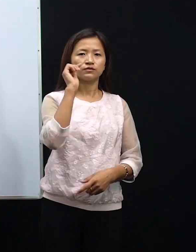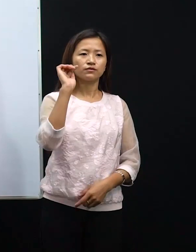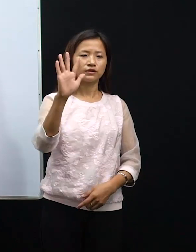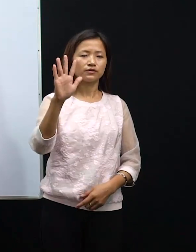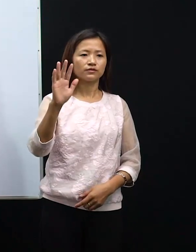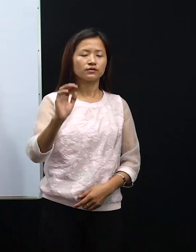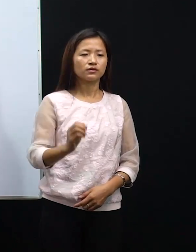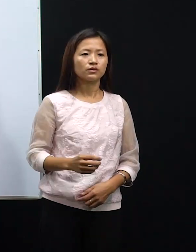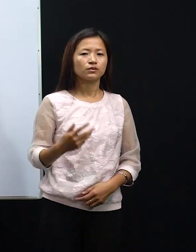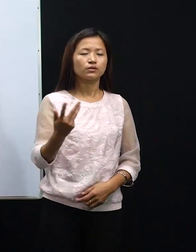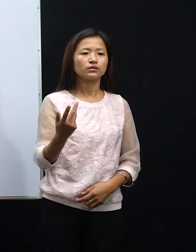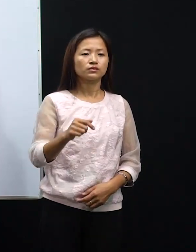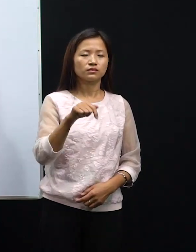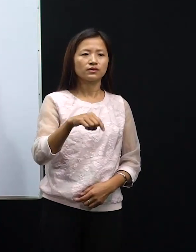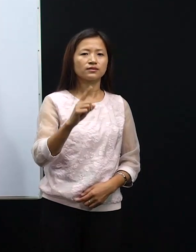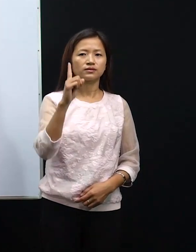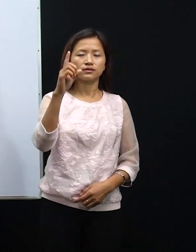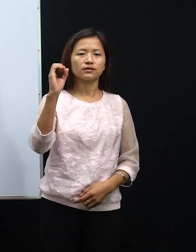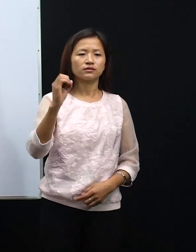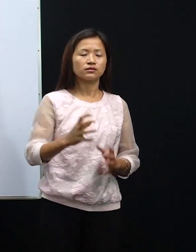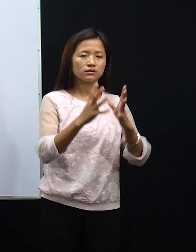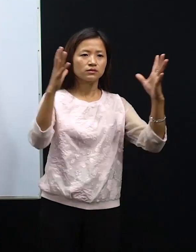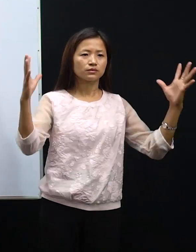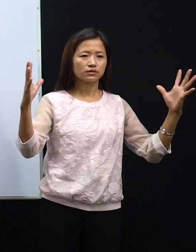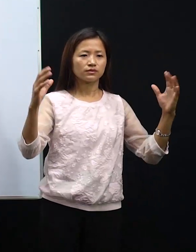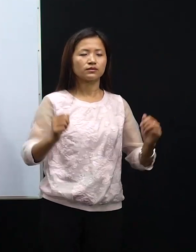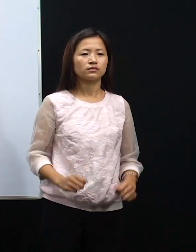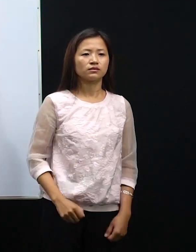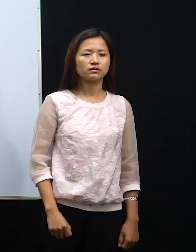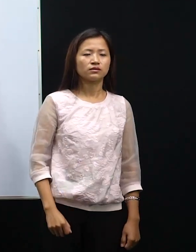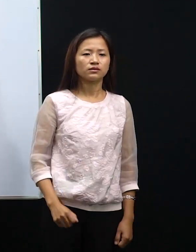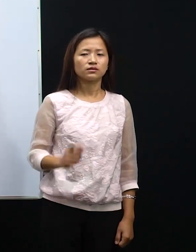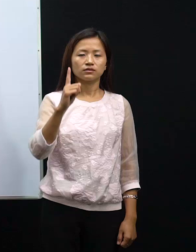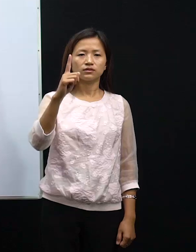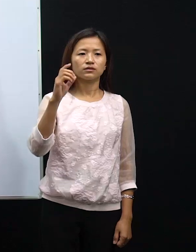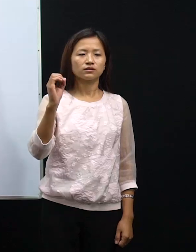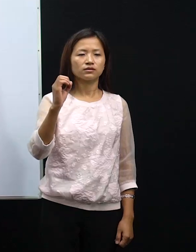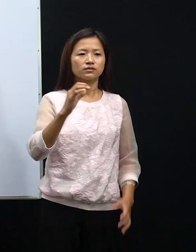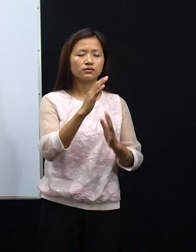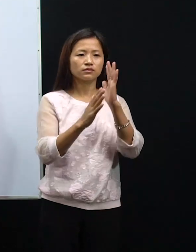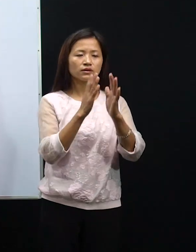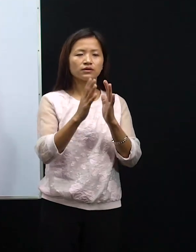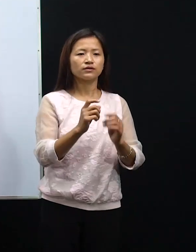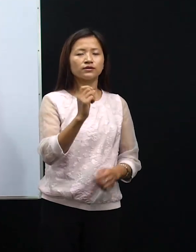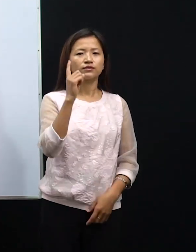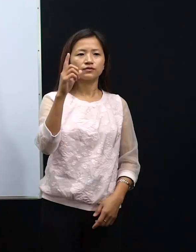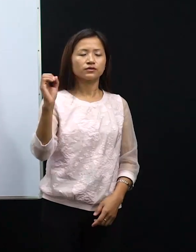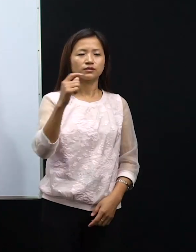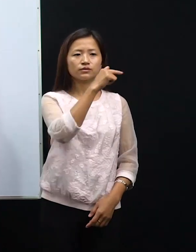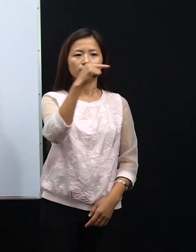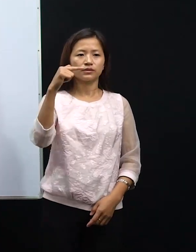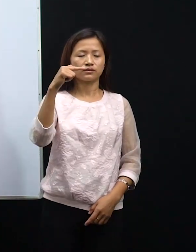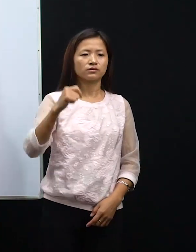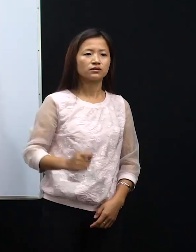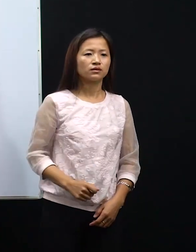numbers. Which one is bigger? 10 is bigger. So the sign of 10 is minus, so your sign here will automatically become